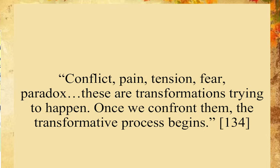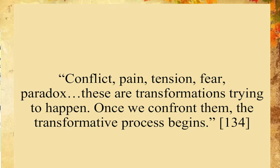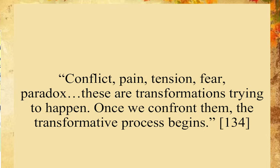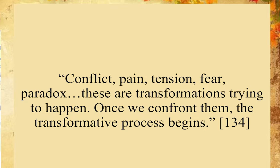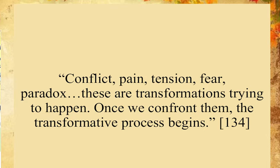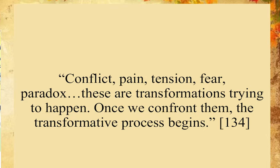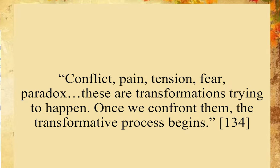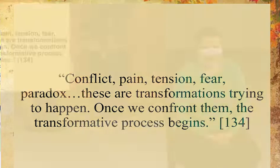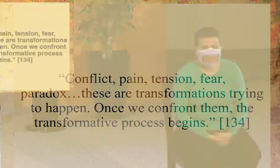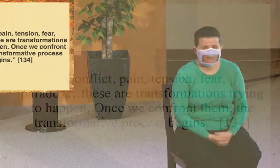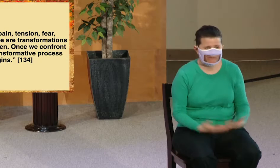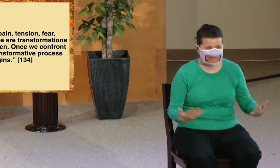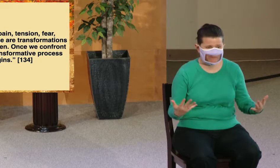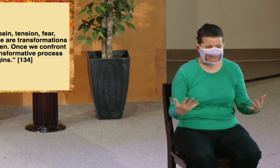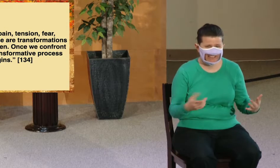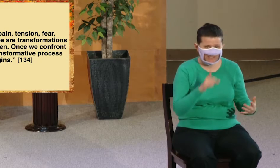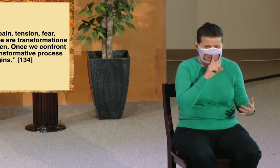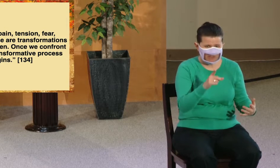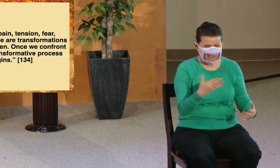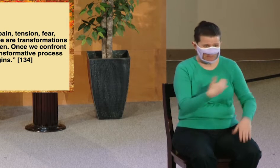begins. That's a pretty powerful quote, isn't it?